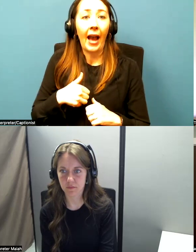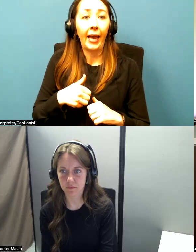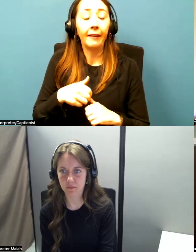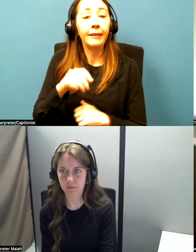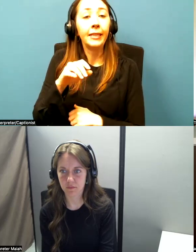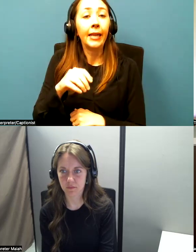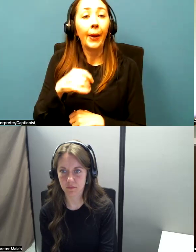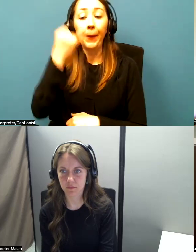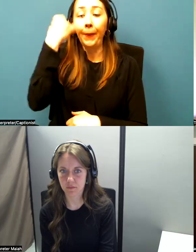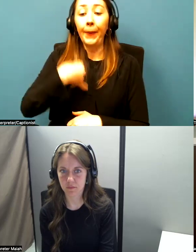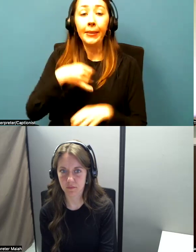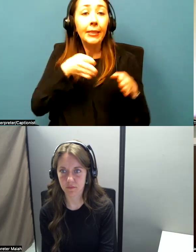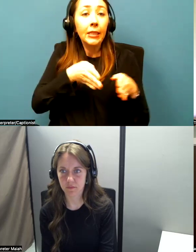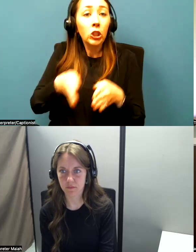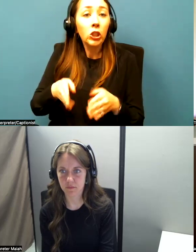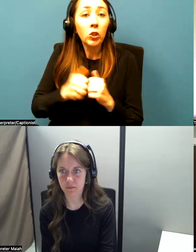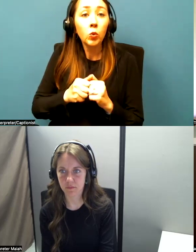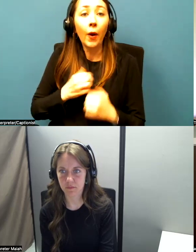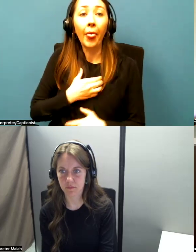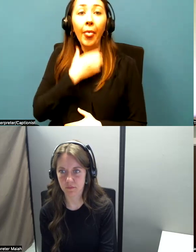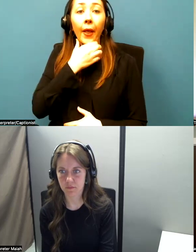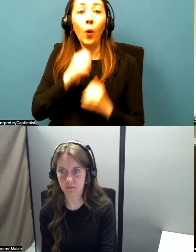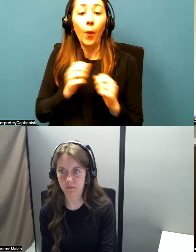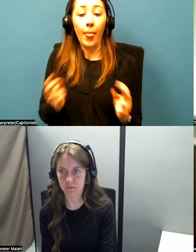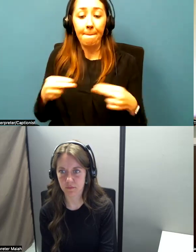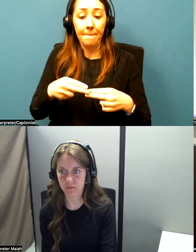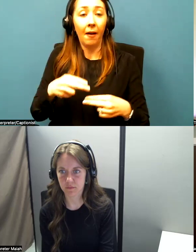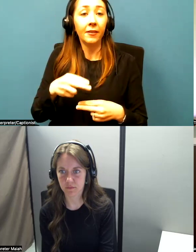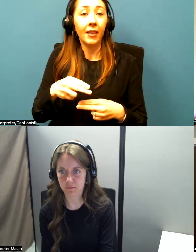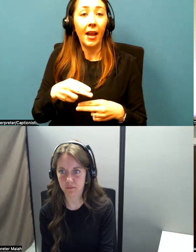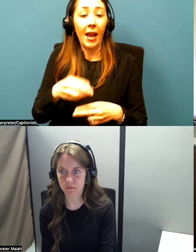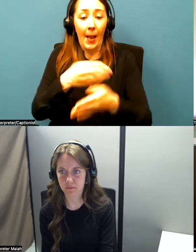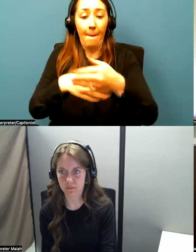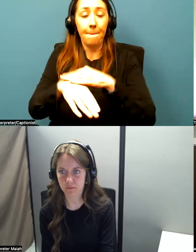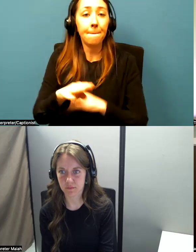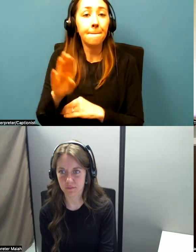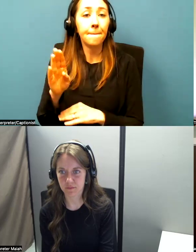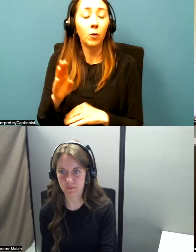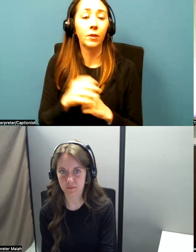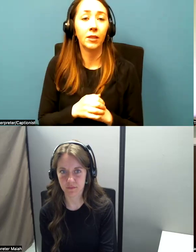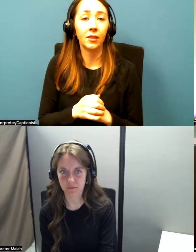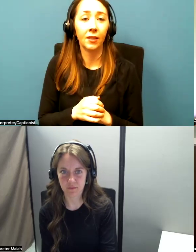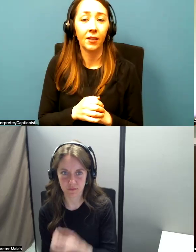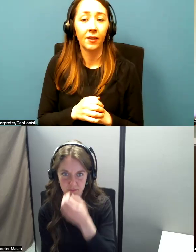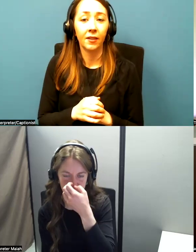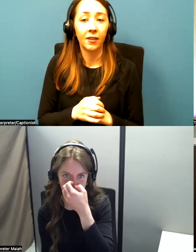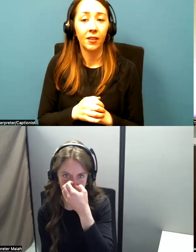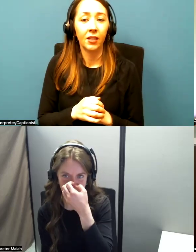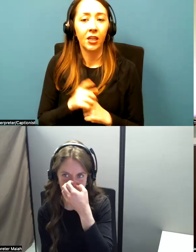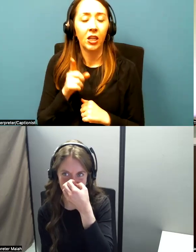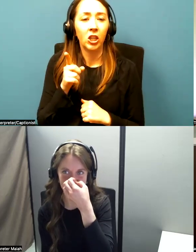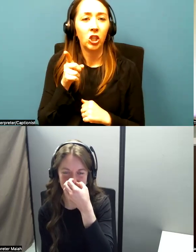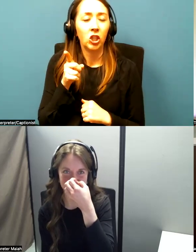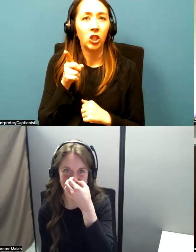jeans and a tight turtleneck sweater with a belt and ankle boots in these movies, and she was putting